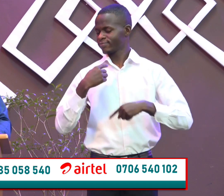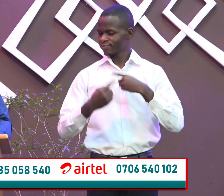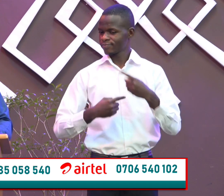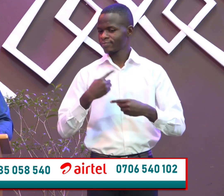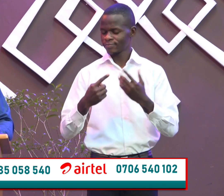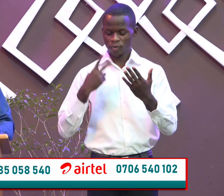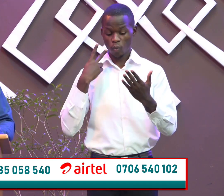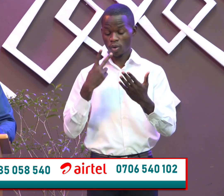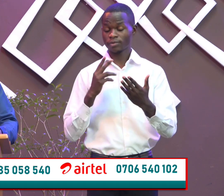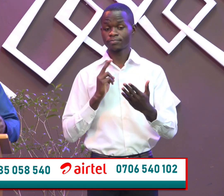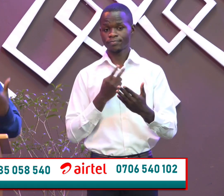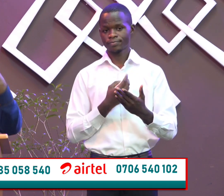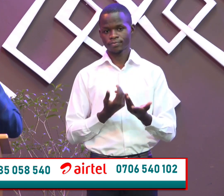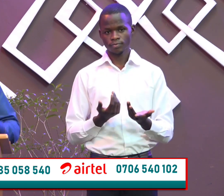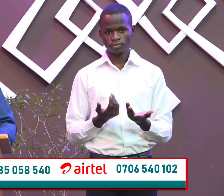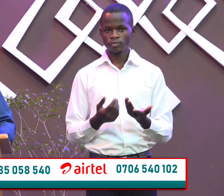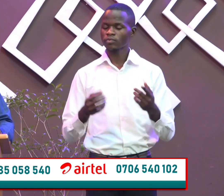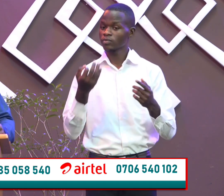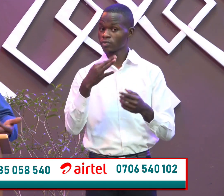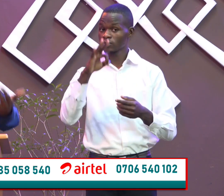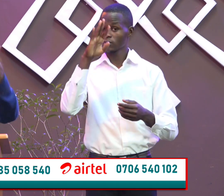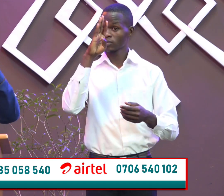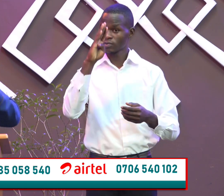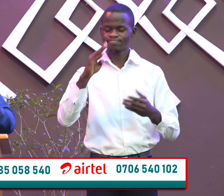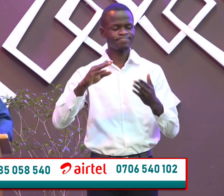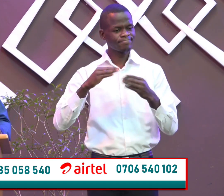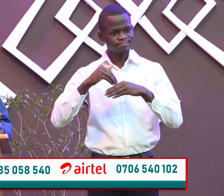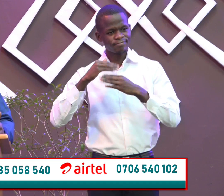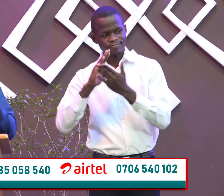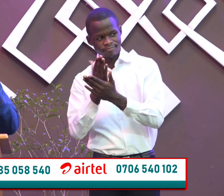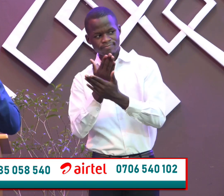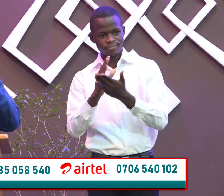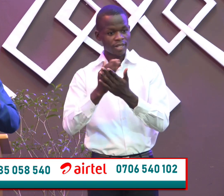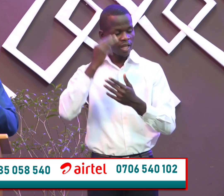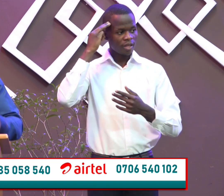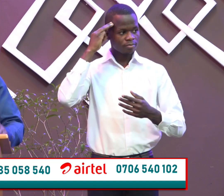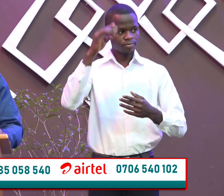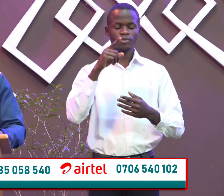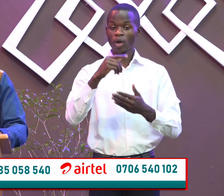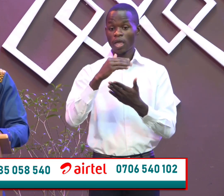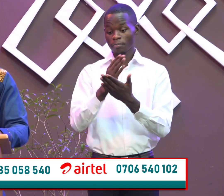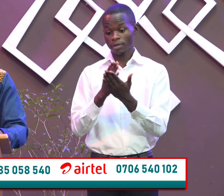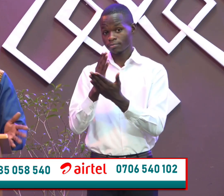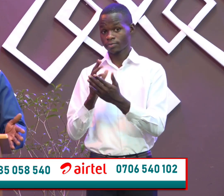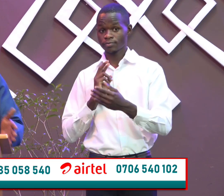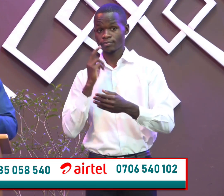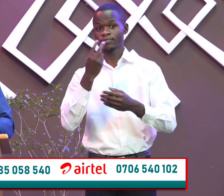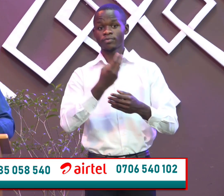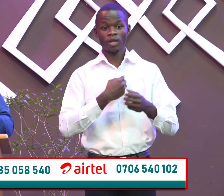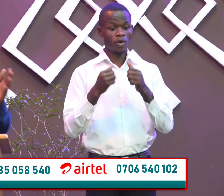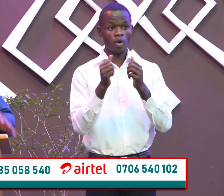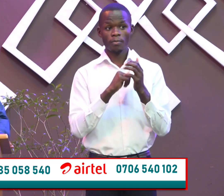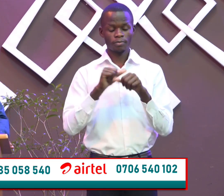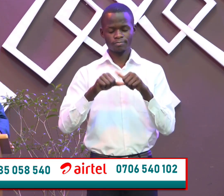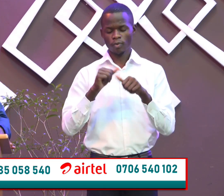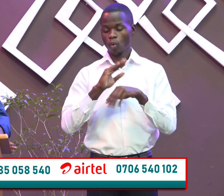great thing whenever you like the message. Abali ku Facebook buli wo sharinga message eyo obero oli kitundu tundu ku bubaka